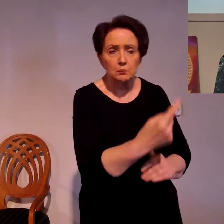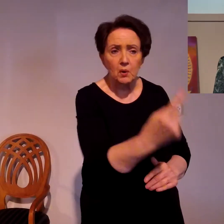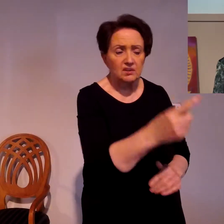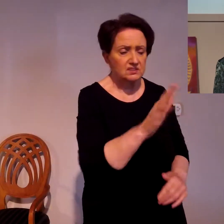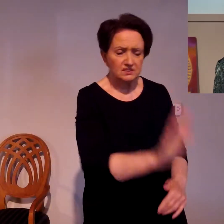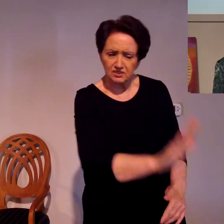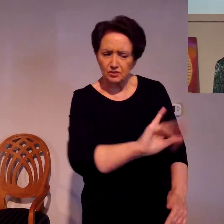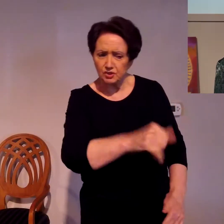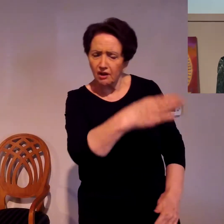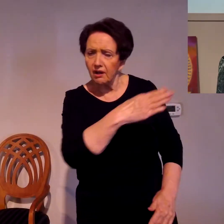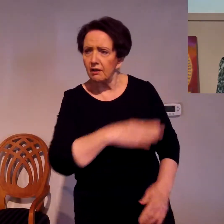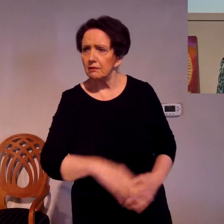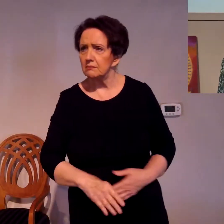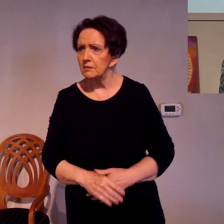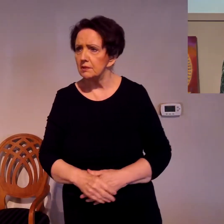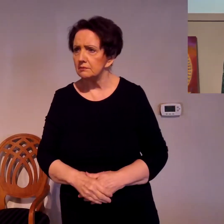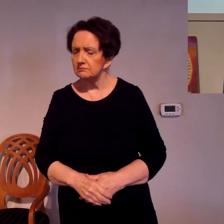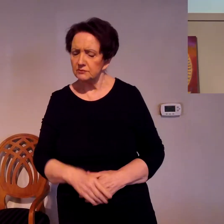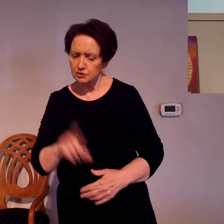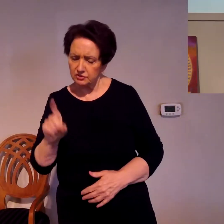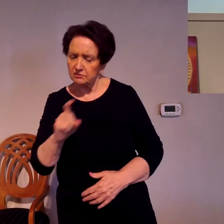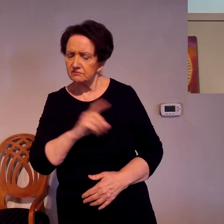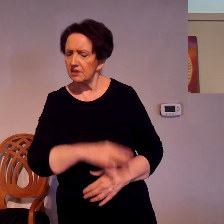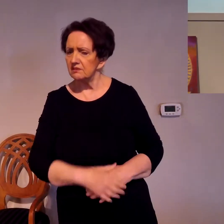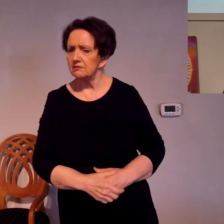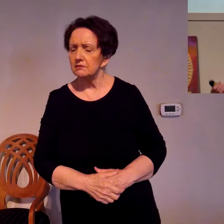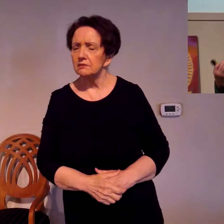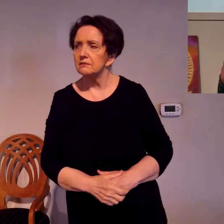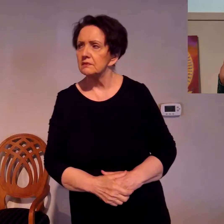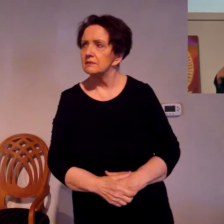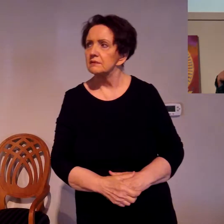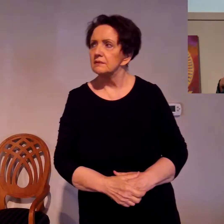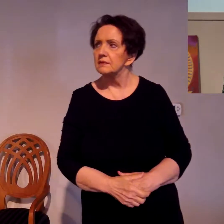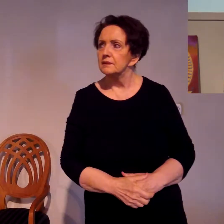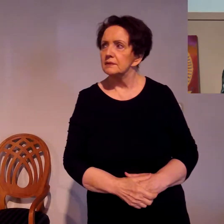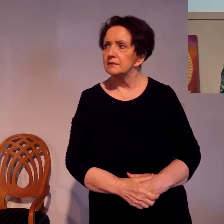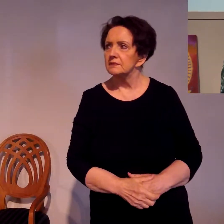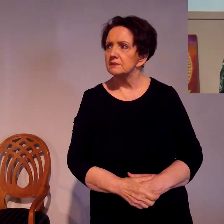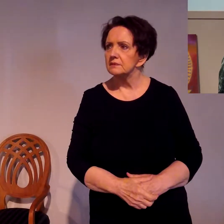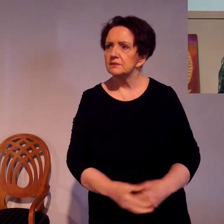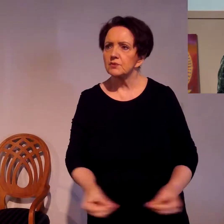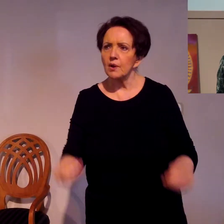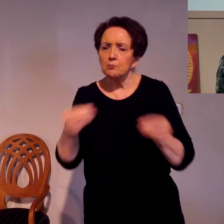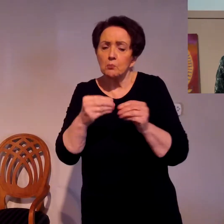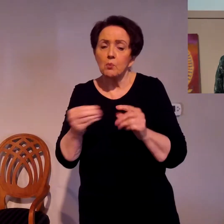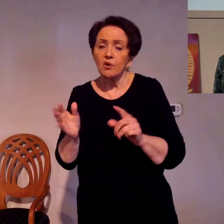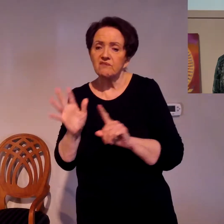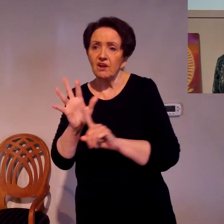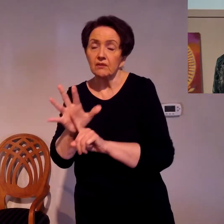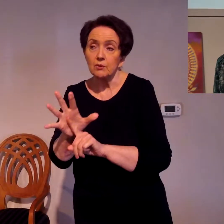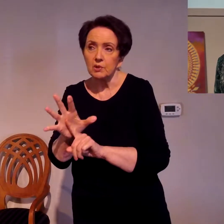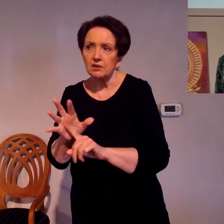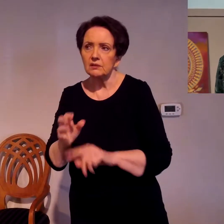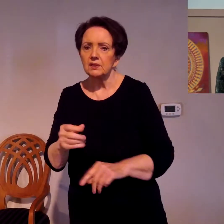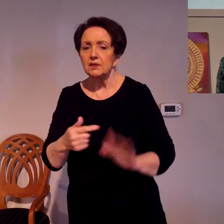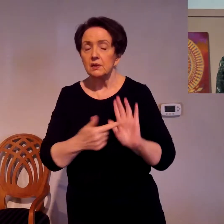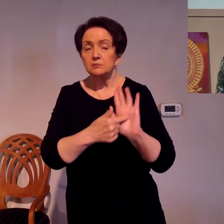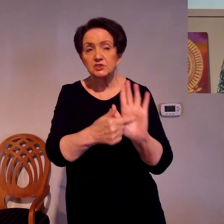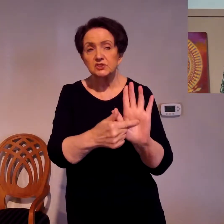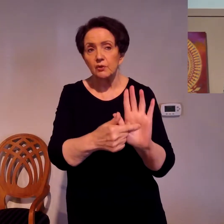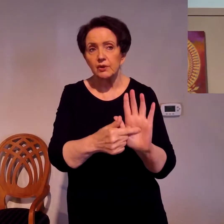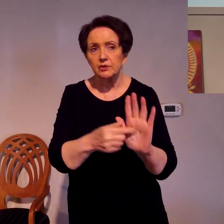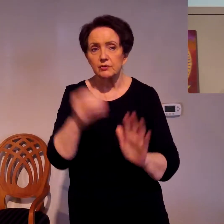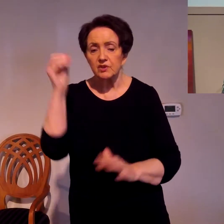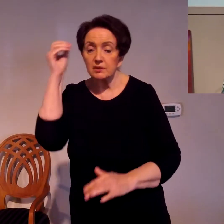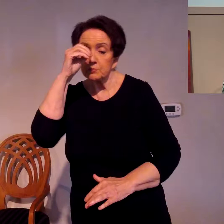job. That's their job. He should have done that. So I'm being a little more vulnerable. I'm showing you actually the